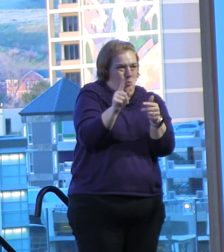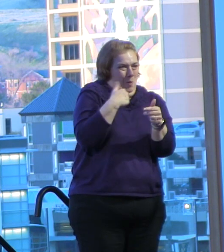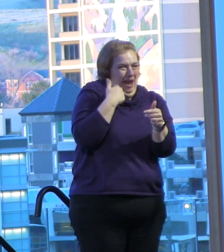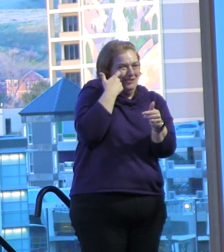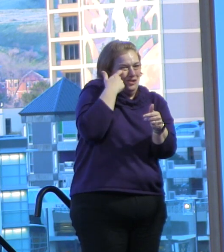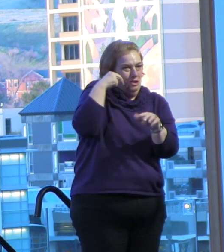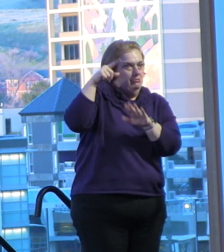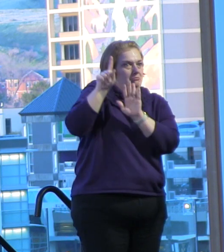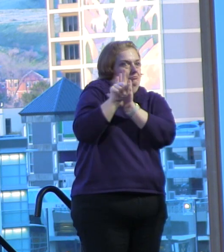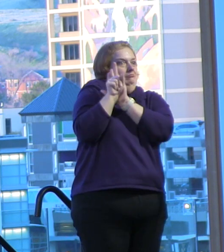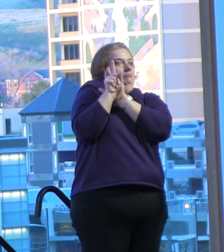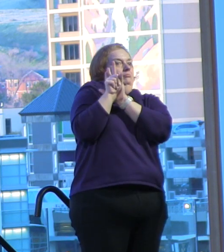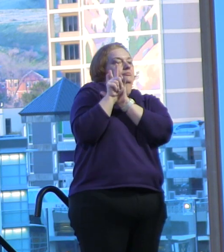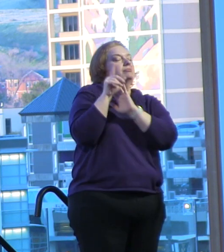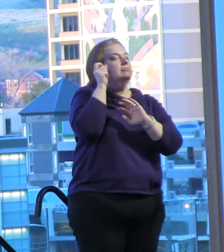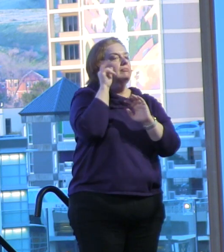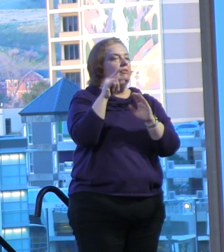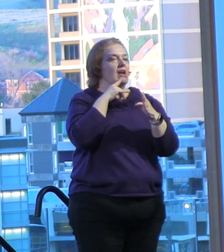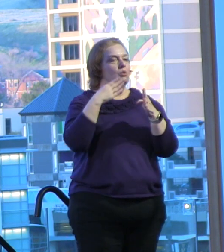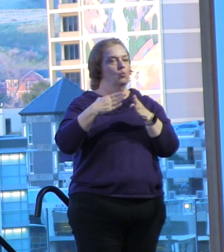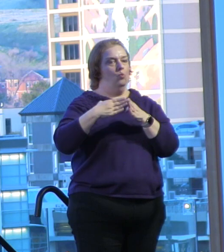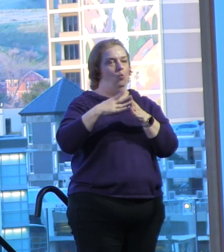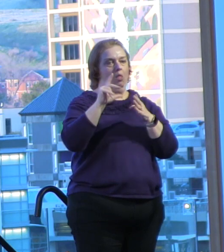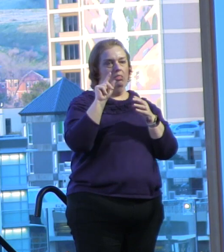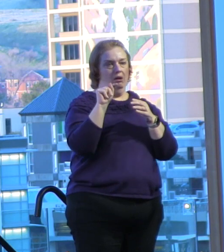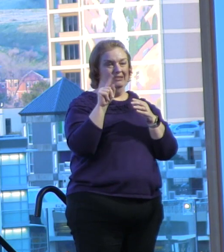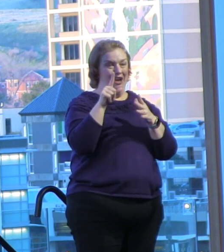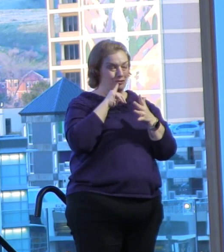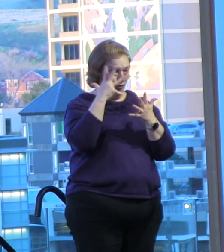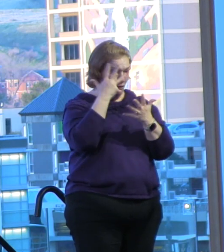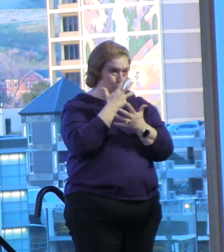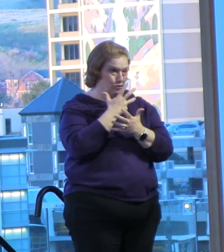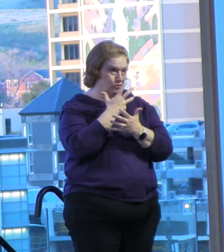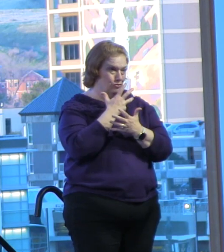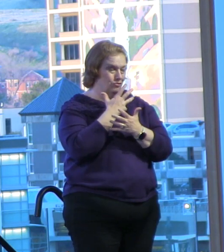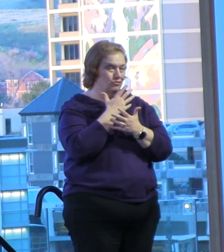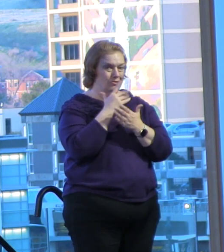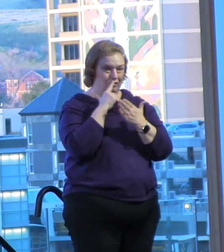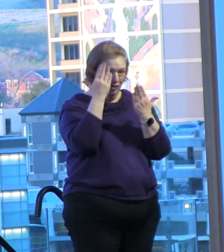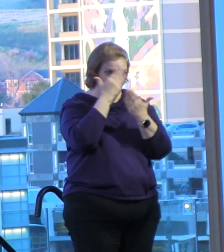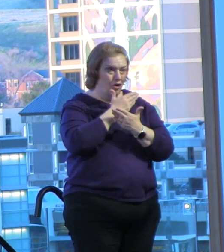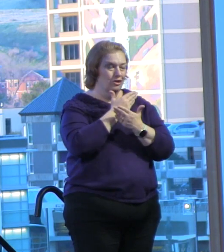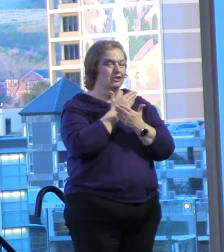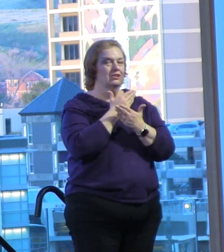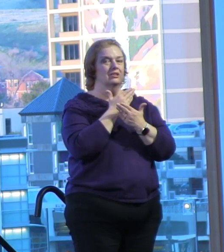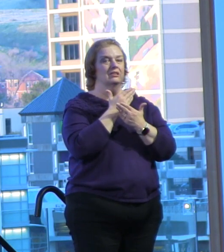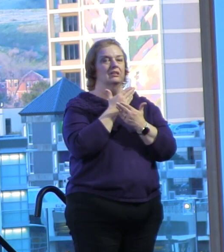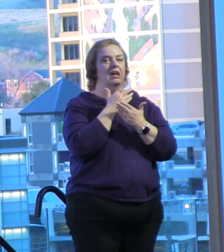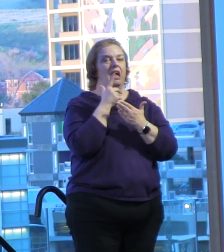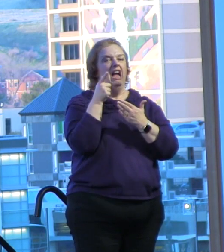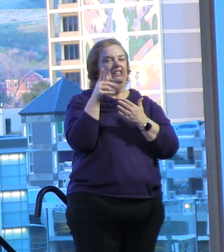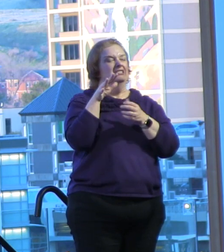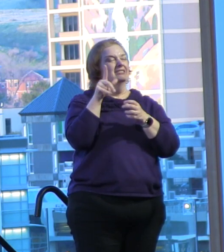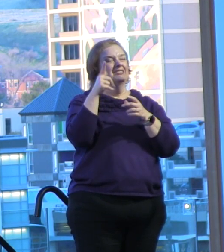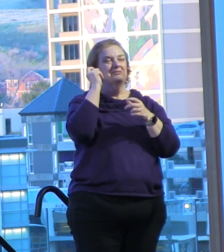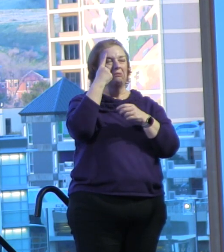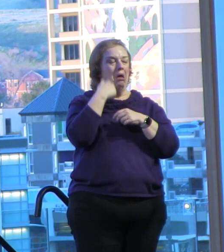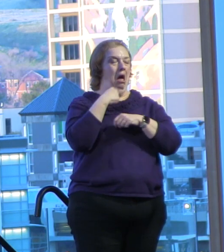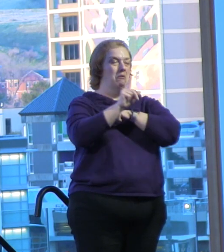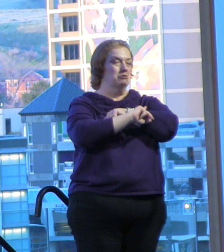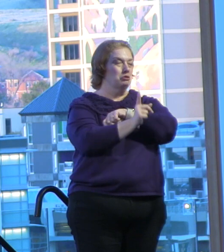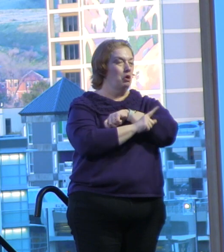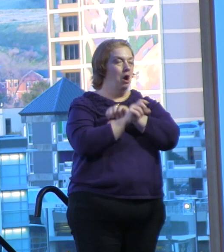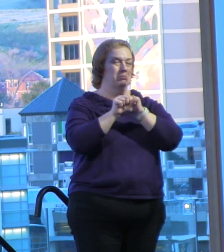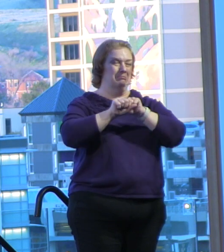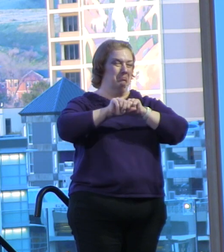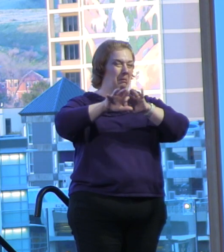Now, this vacant lot is a corner lot, and it's dark at this point. And it's a vacant lot that is filled with garbage